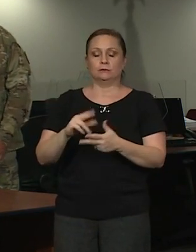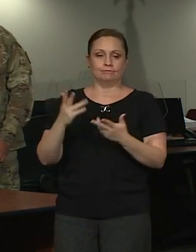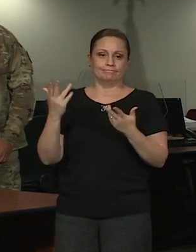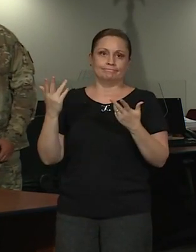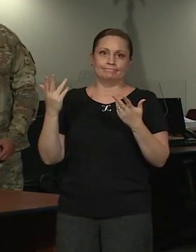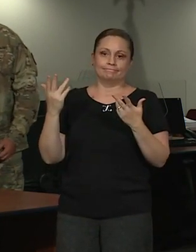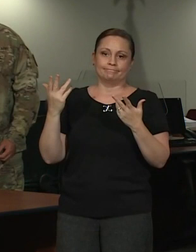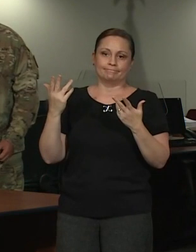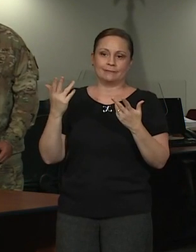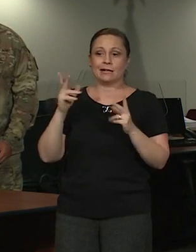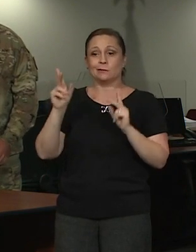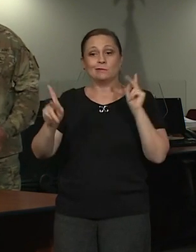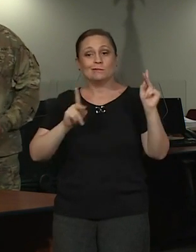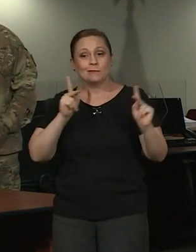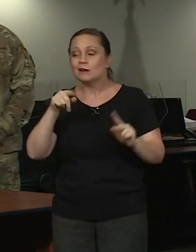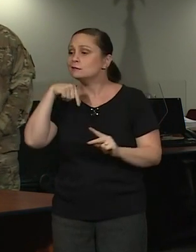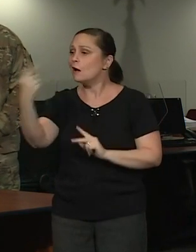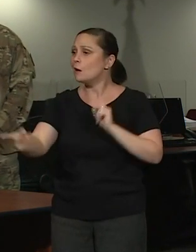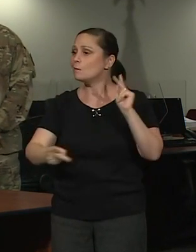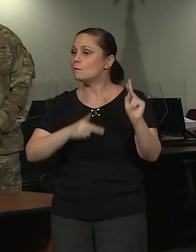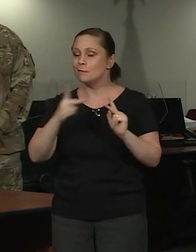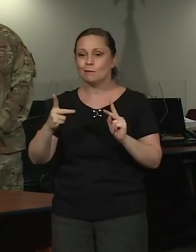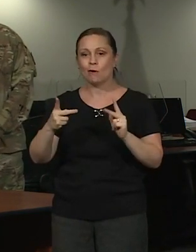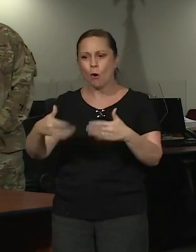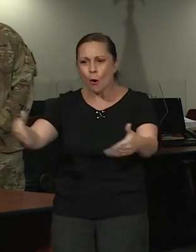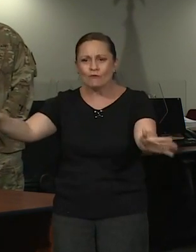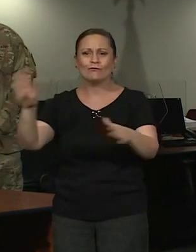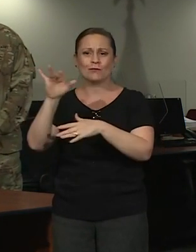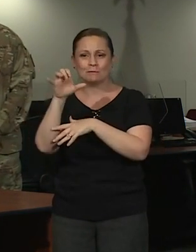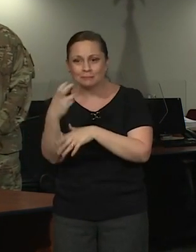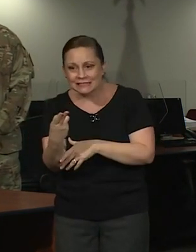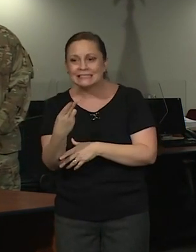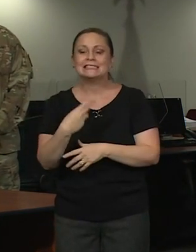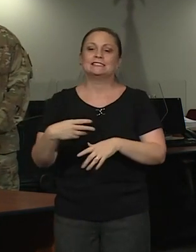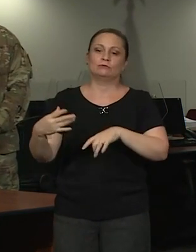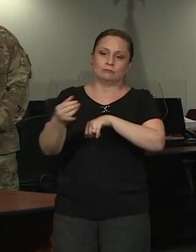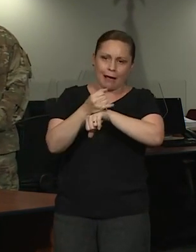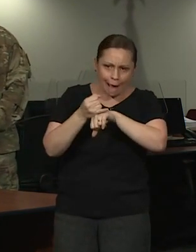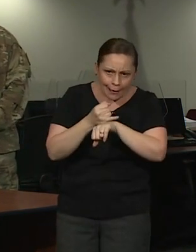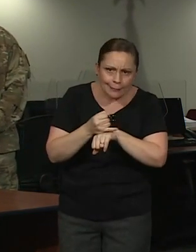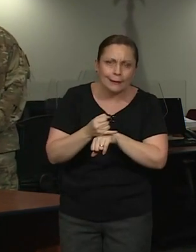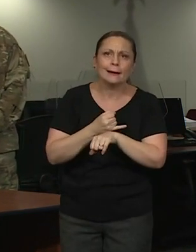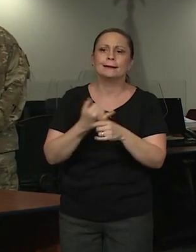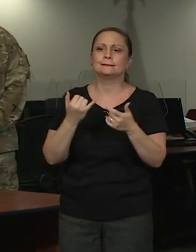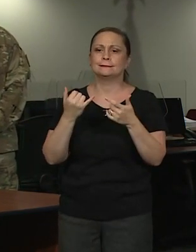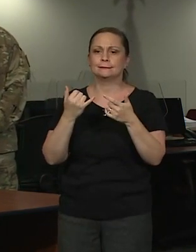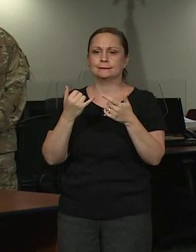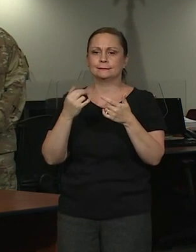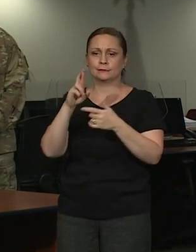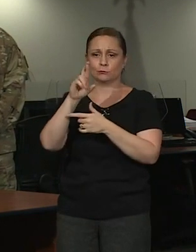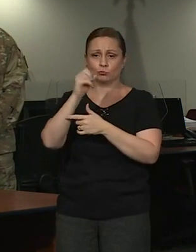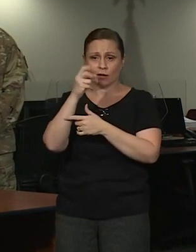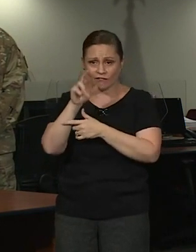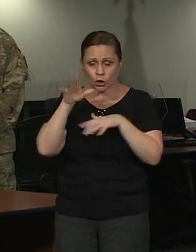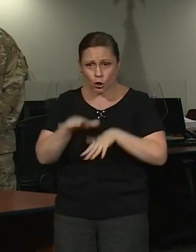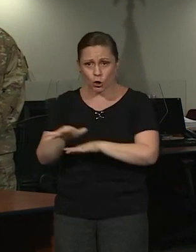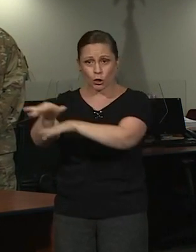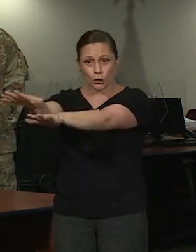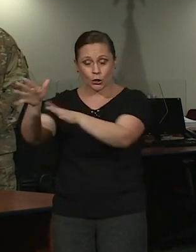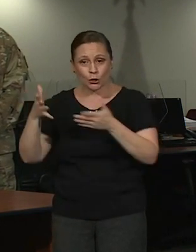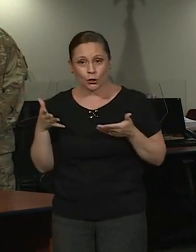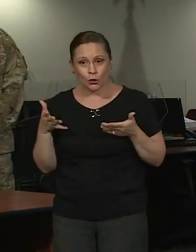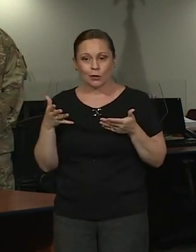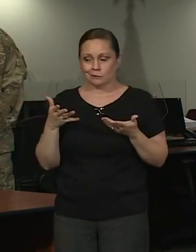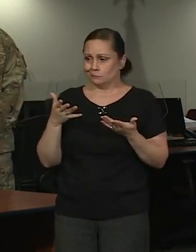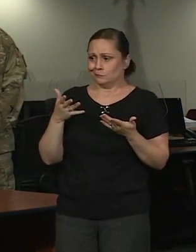getting the people off the beaches and off the islands in the rivers down at the river, we barely had